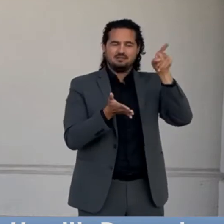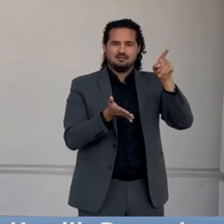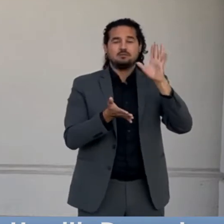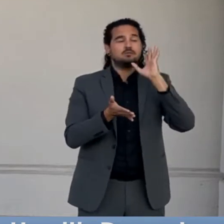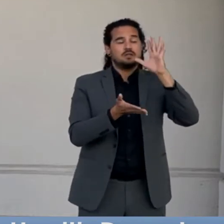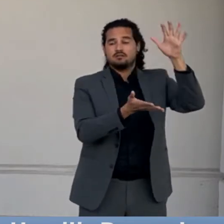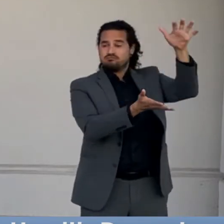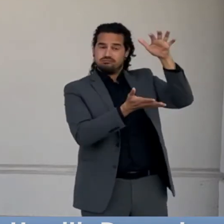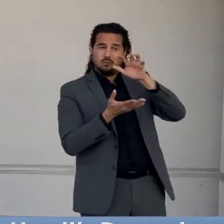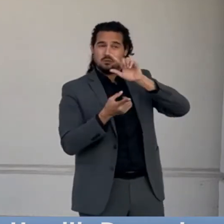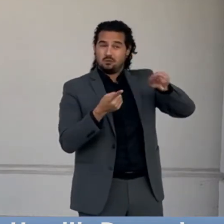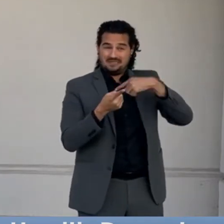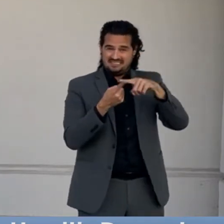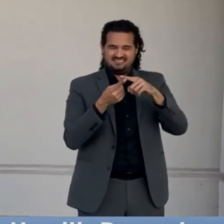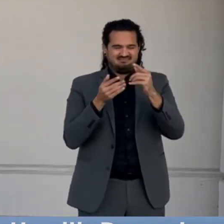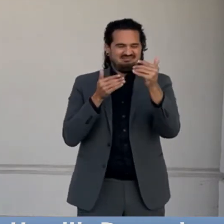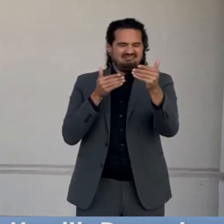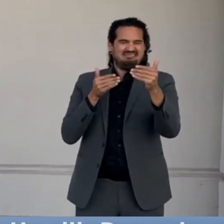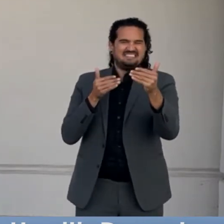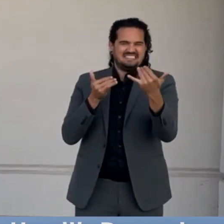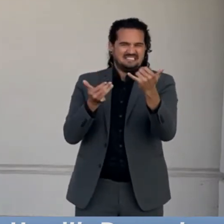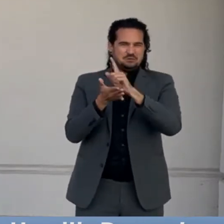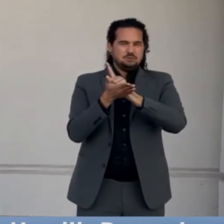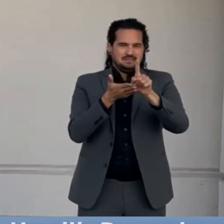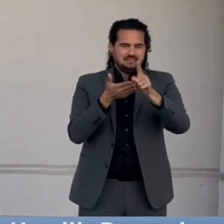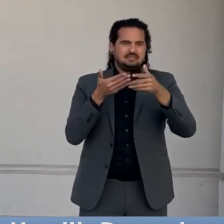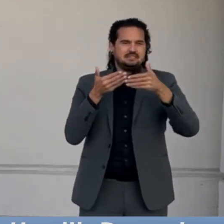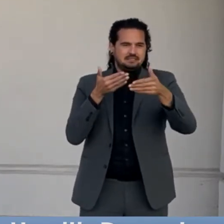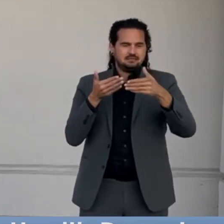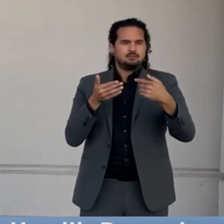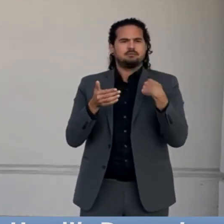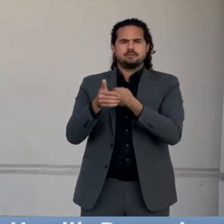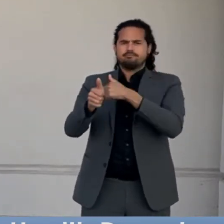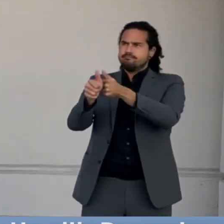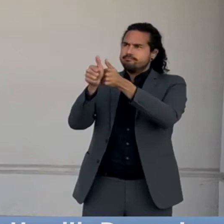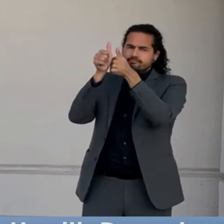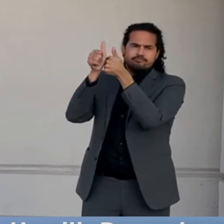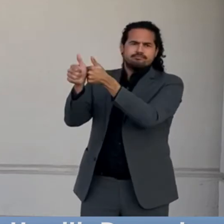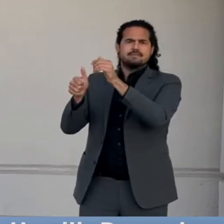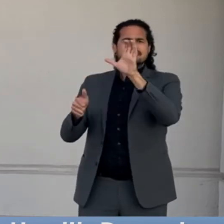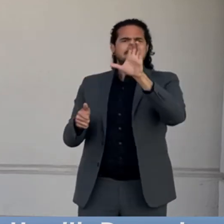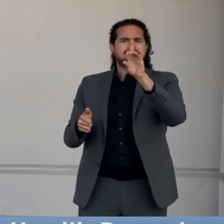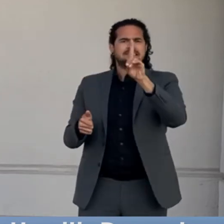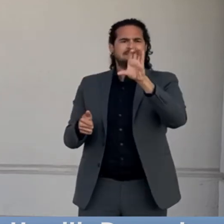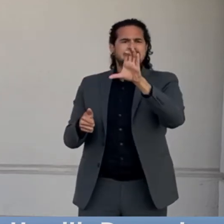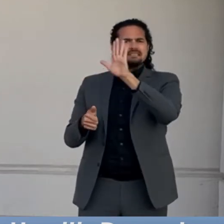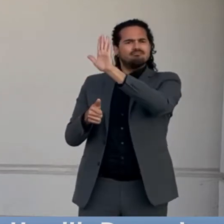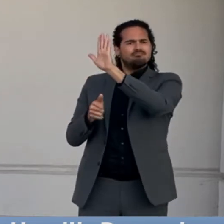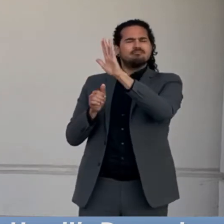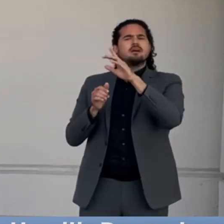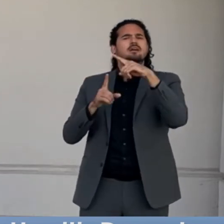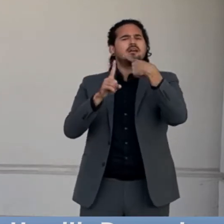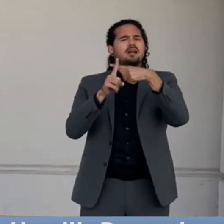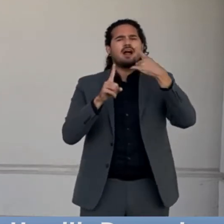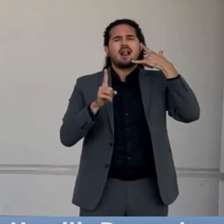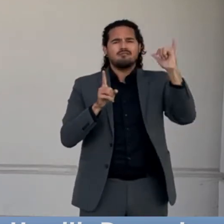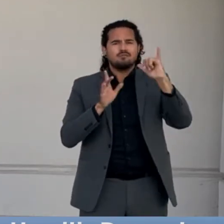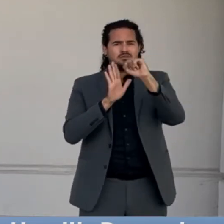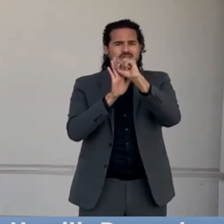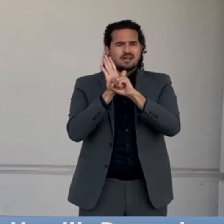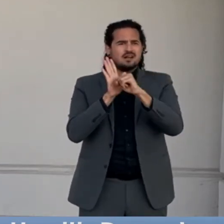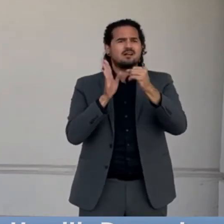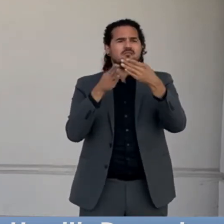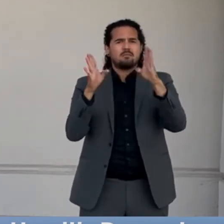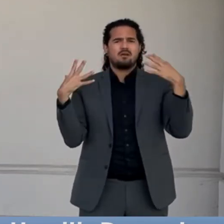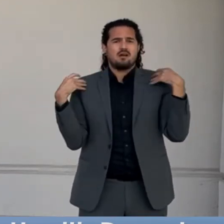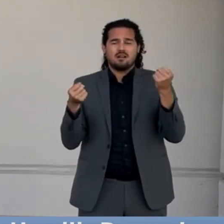following the priorities that were determined by the CDC and the state, and we will be vaccinating healthcare workers as